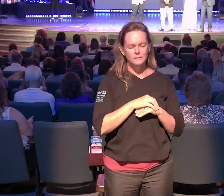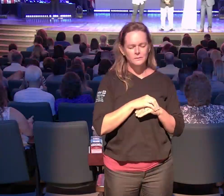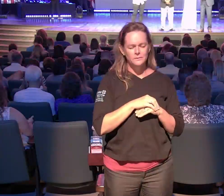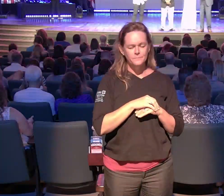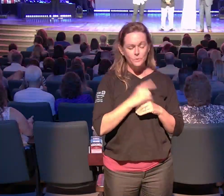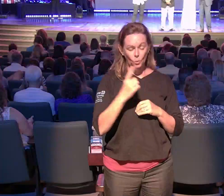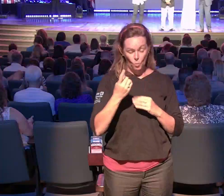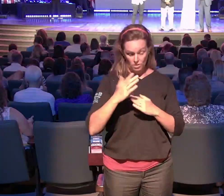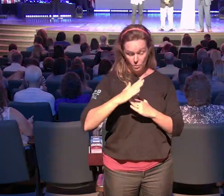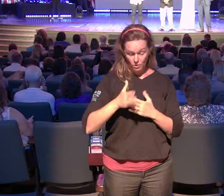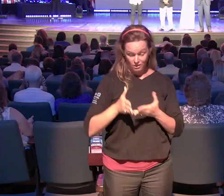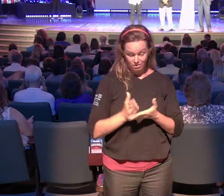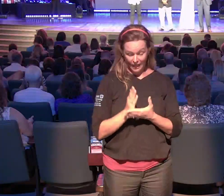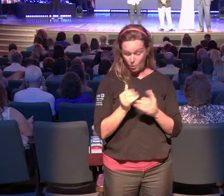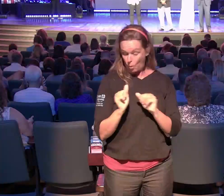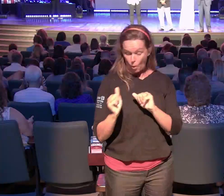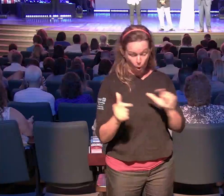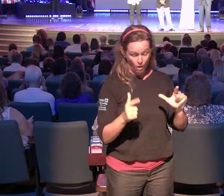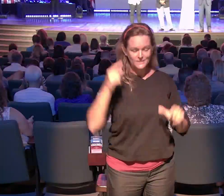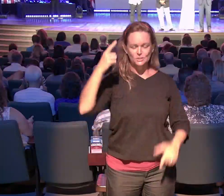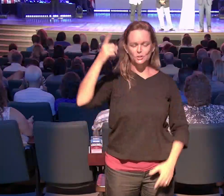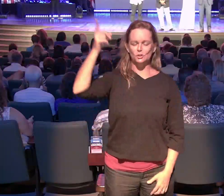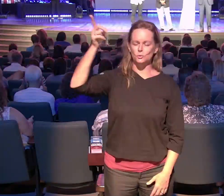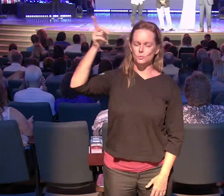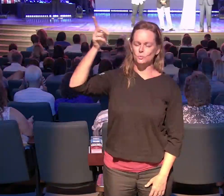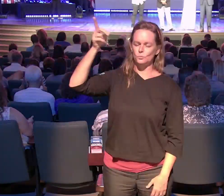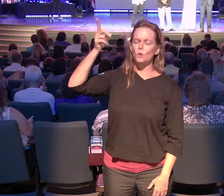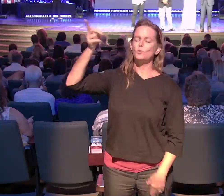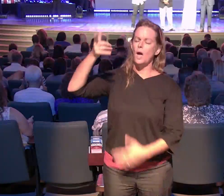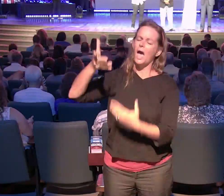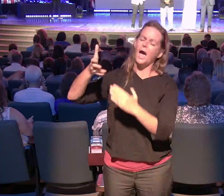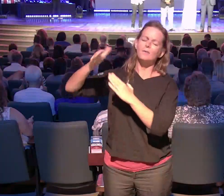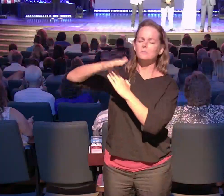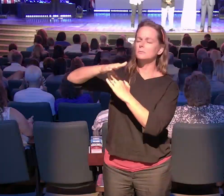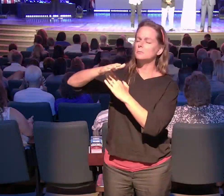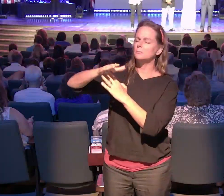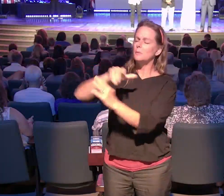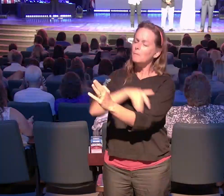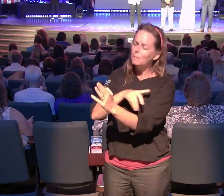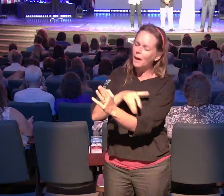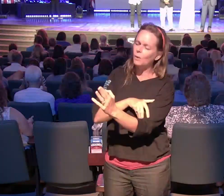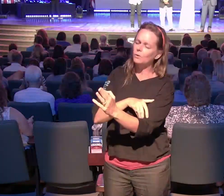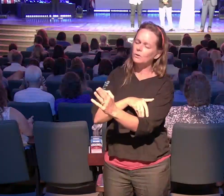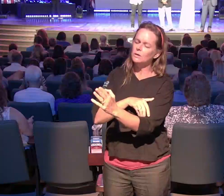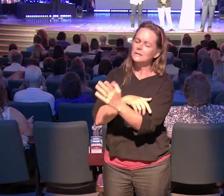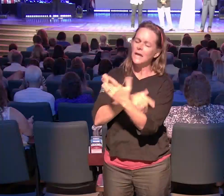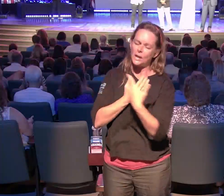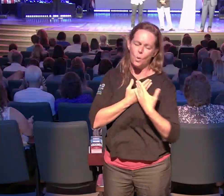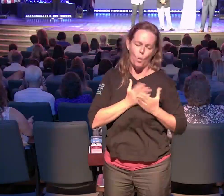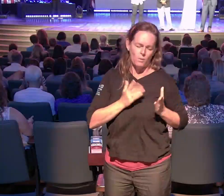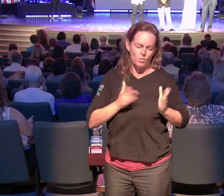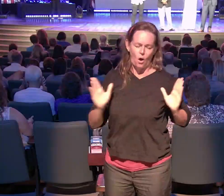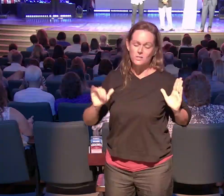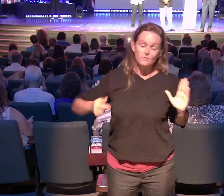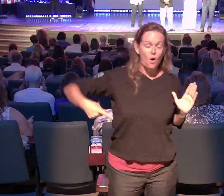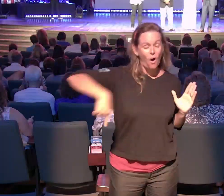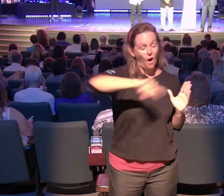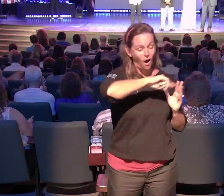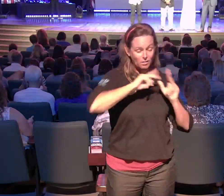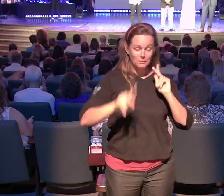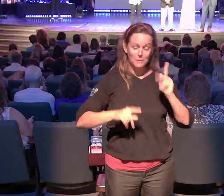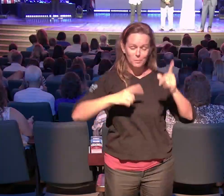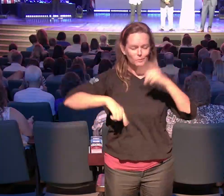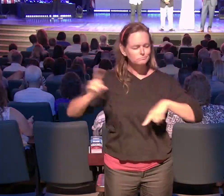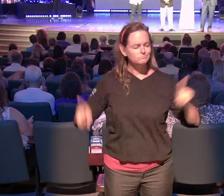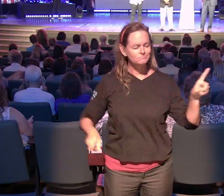going to allow peace to come over this nation is you, Father God. So I just pray that you just open the hearts of all, Father God, that you just bring